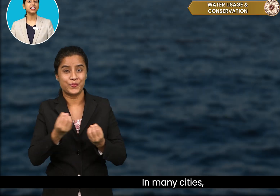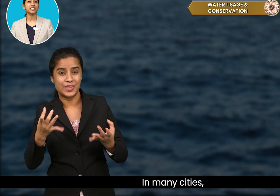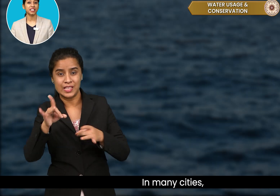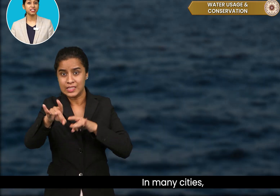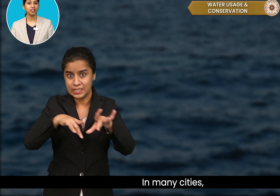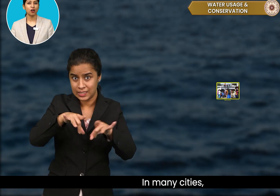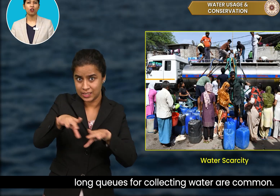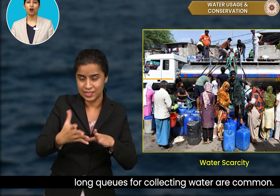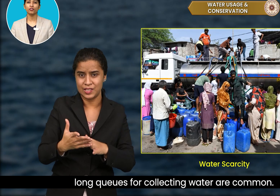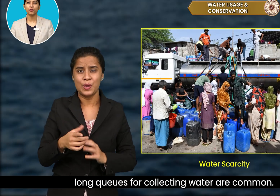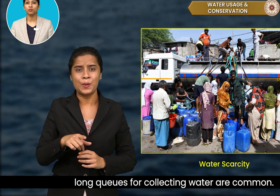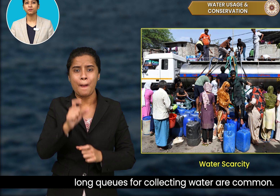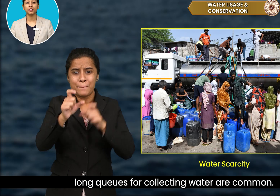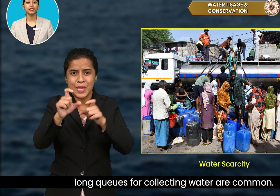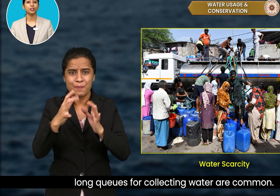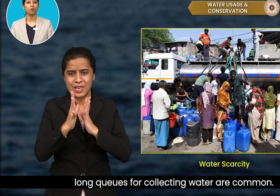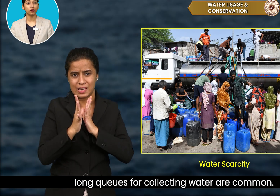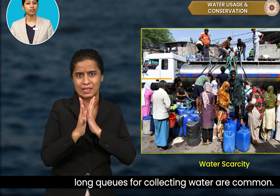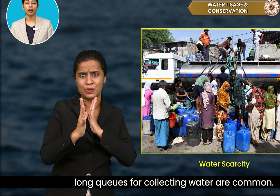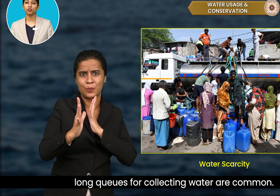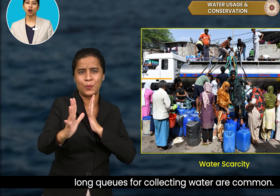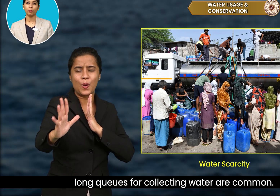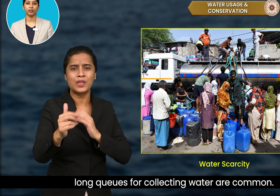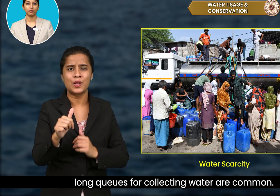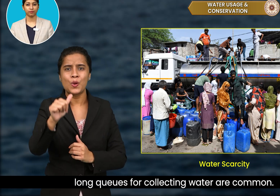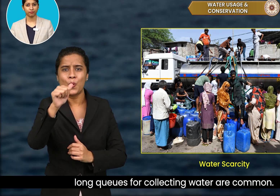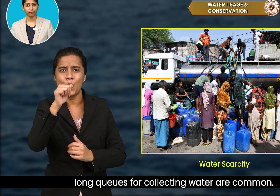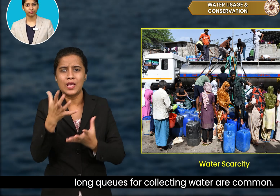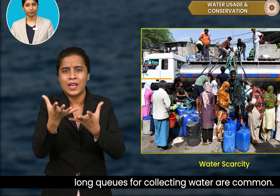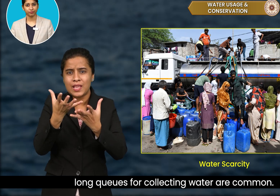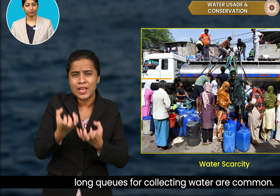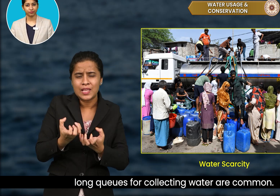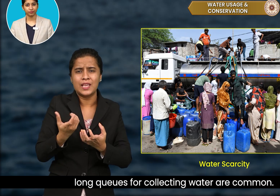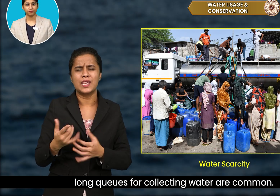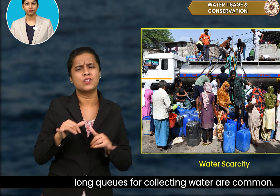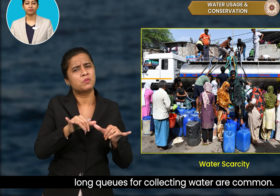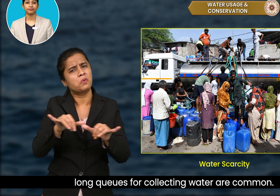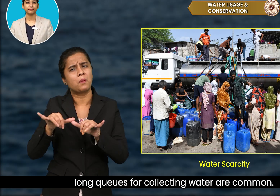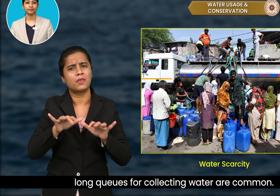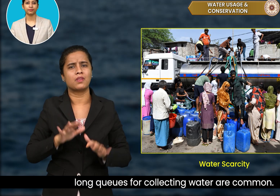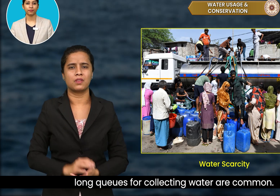In many cities, long queues for collecting water are common.